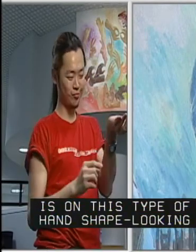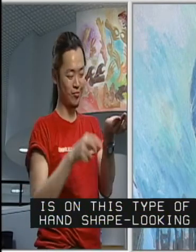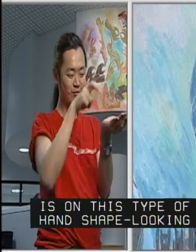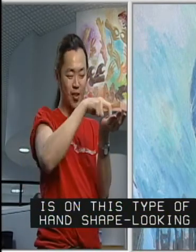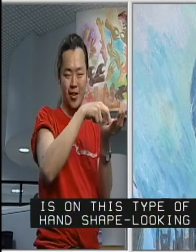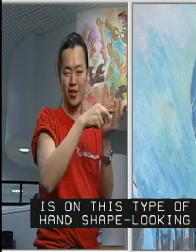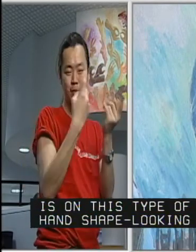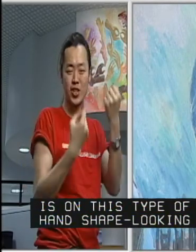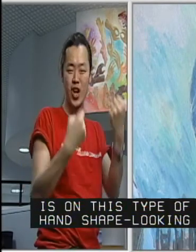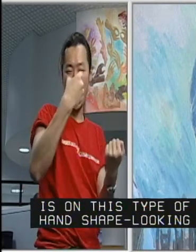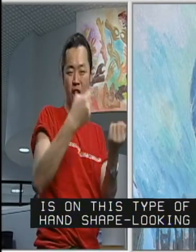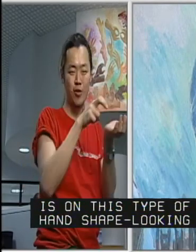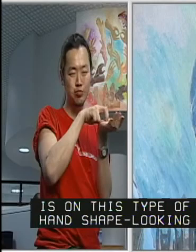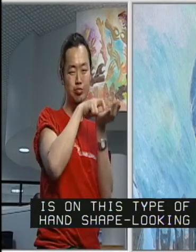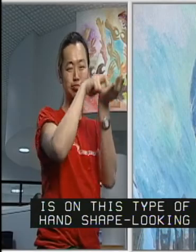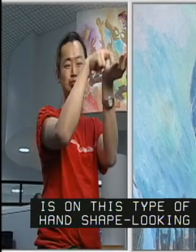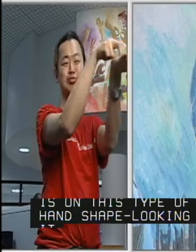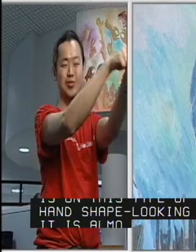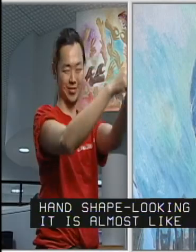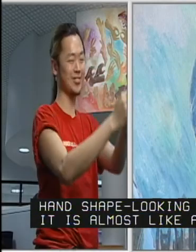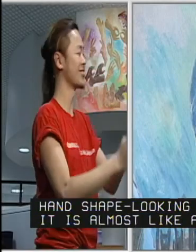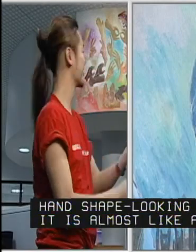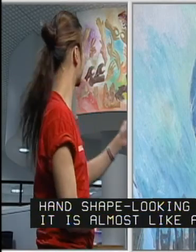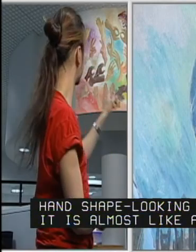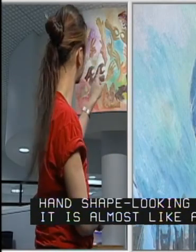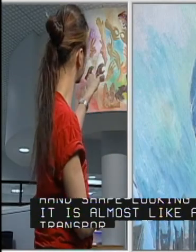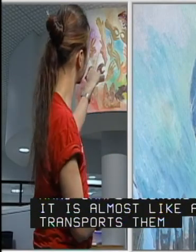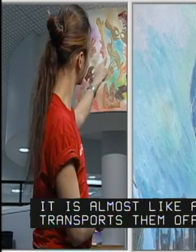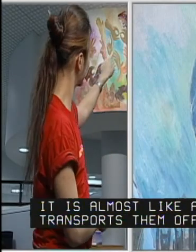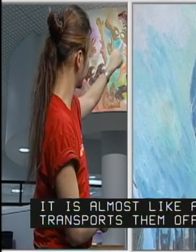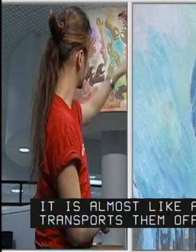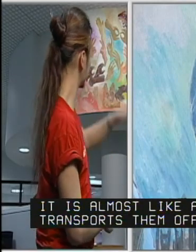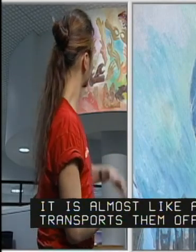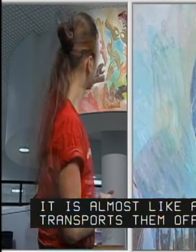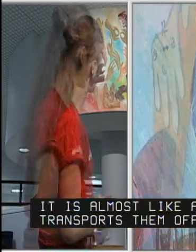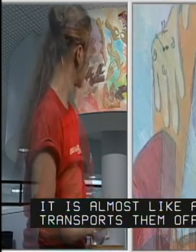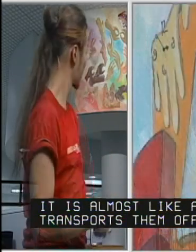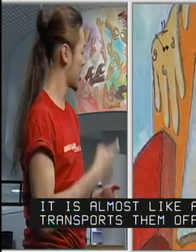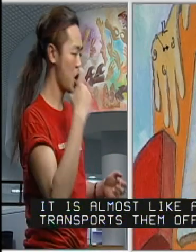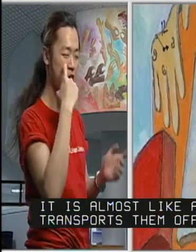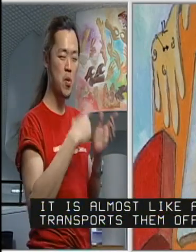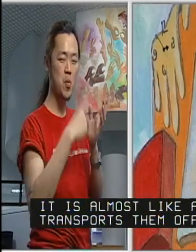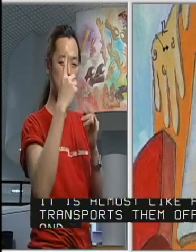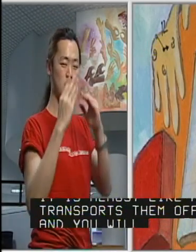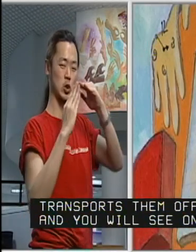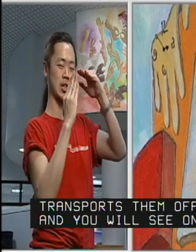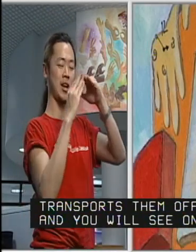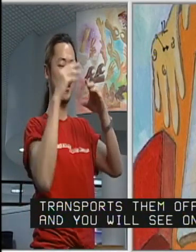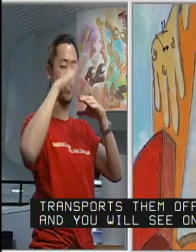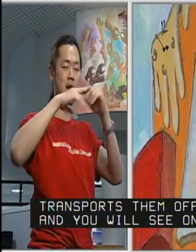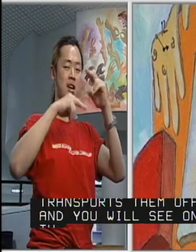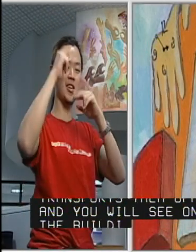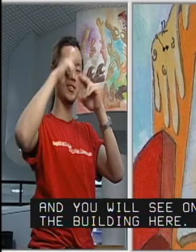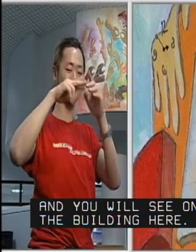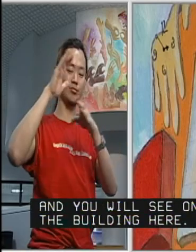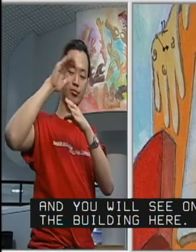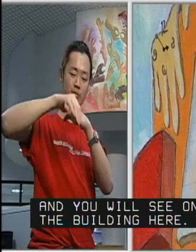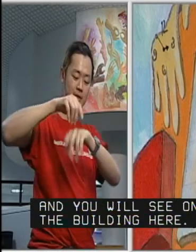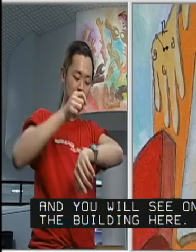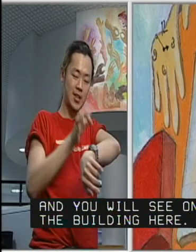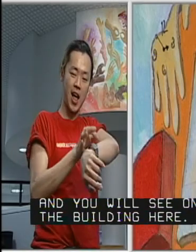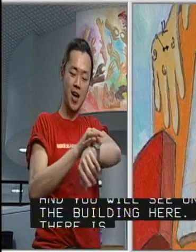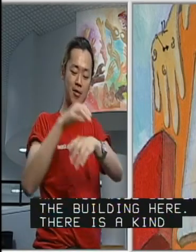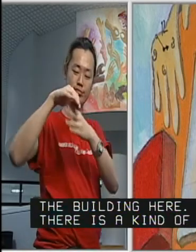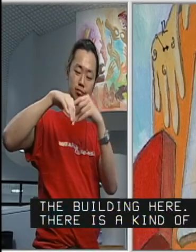shape looking sled. It's almost like a car that transports him off. And you'll see one corner of the building